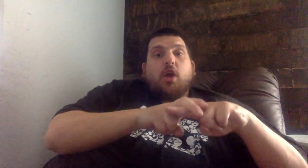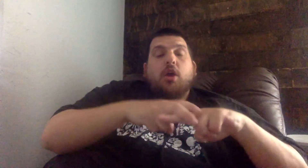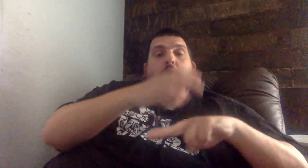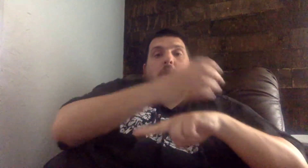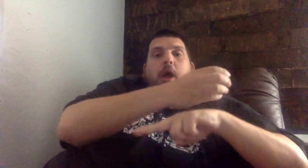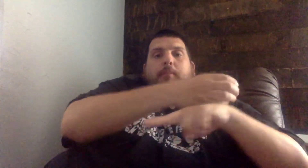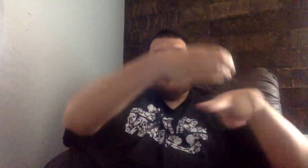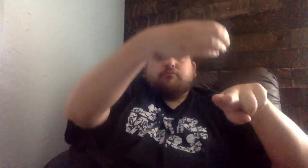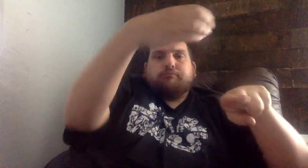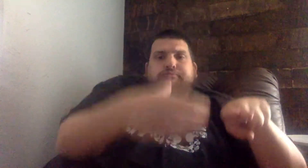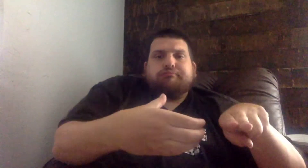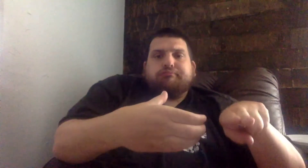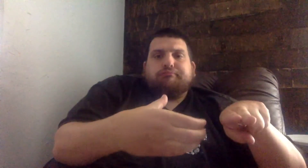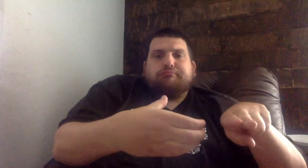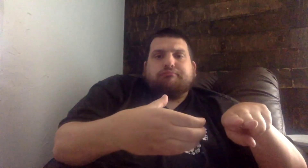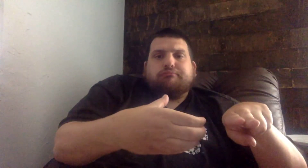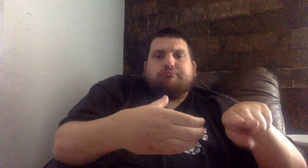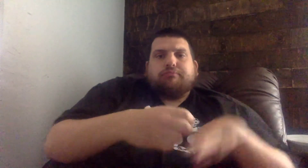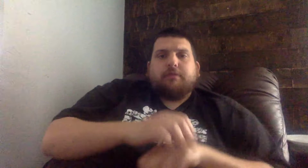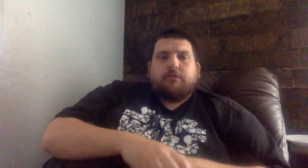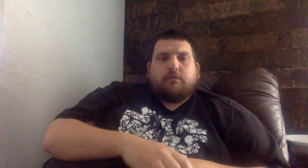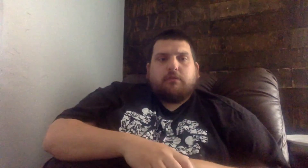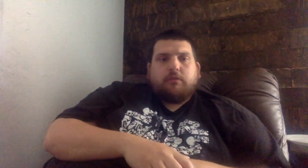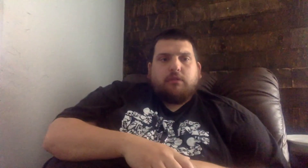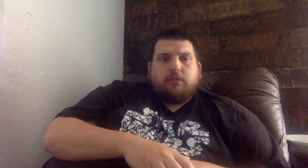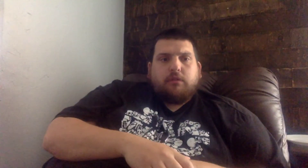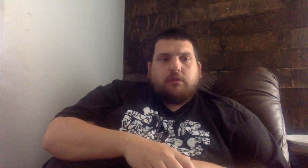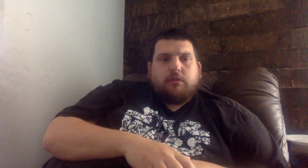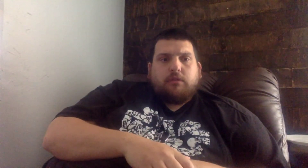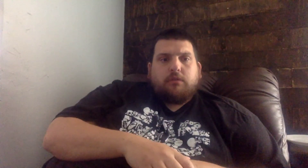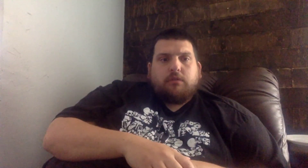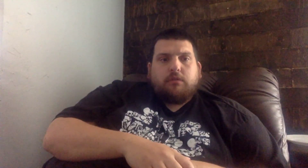A chair with the cup is beside.